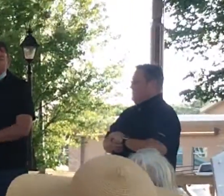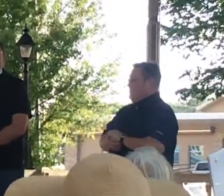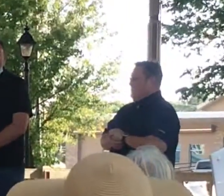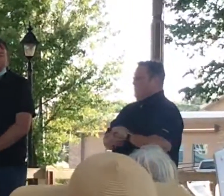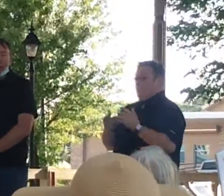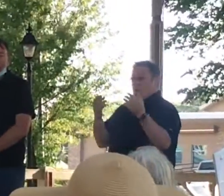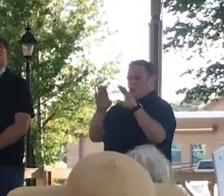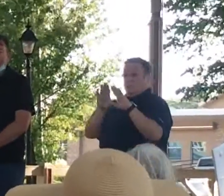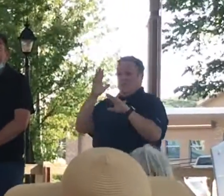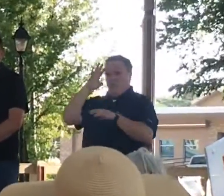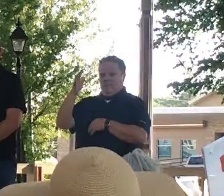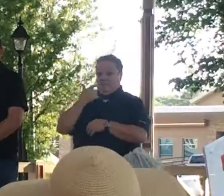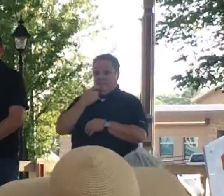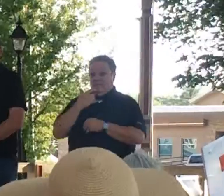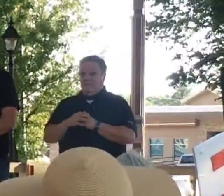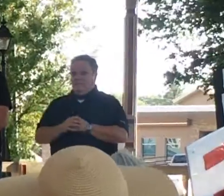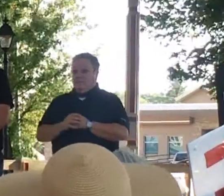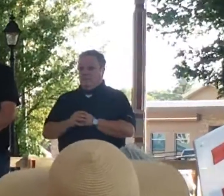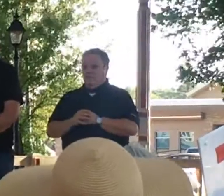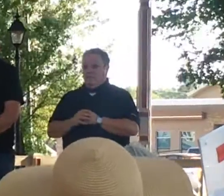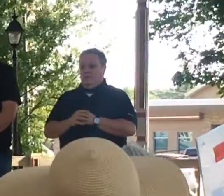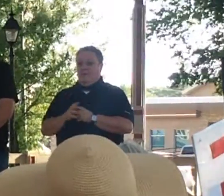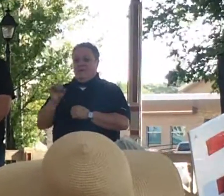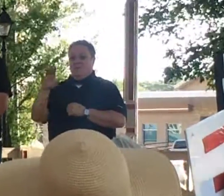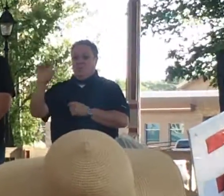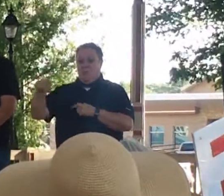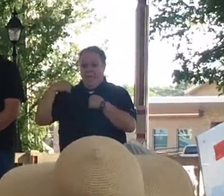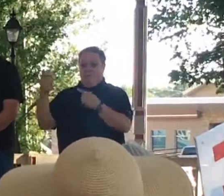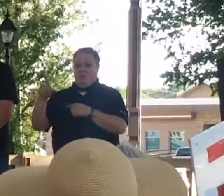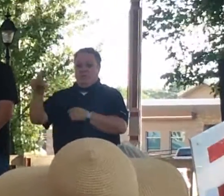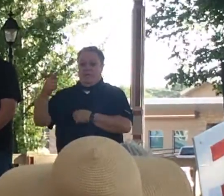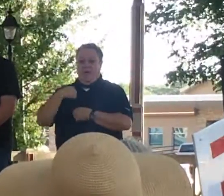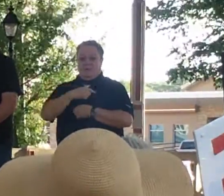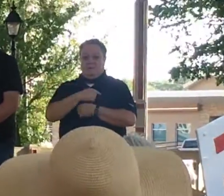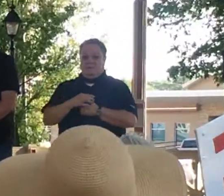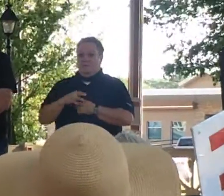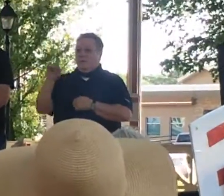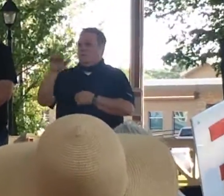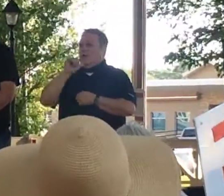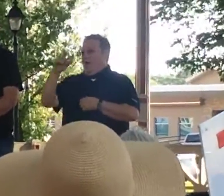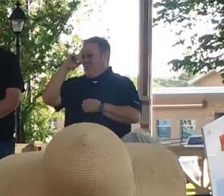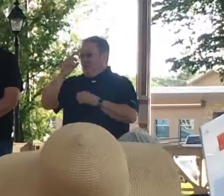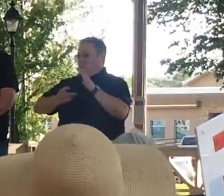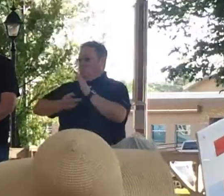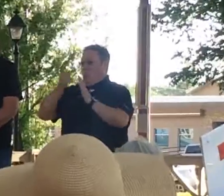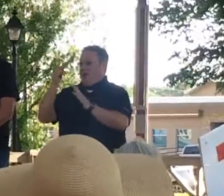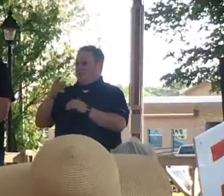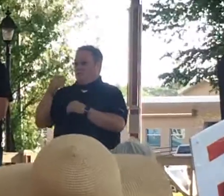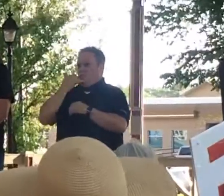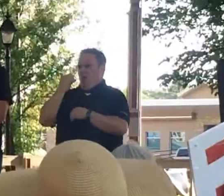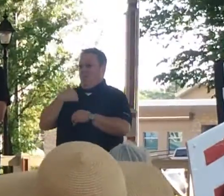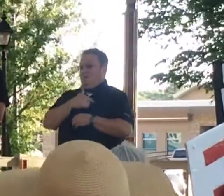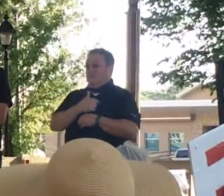And in closing, I will say, if you ever need us, do not think twice to call